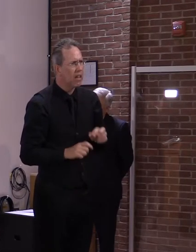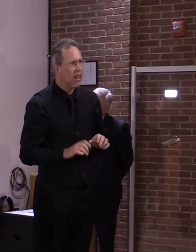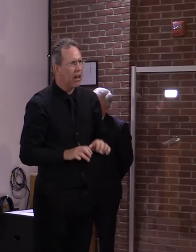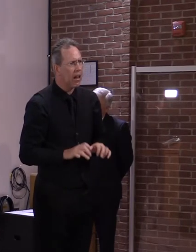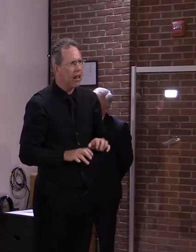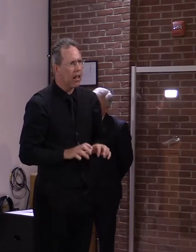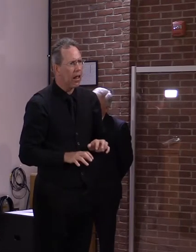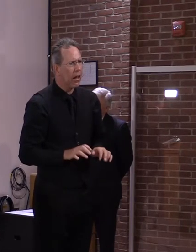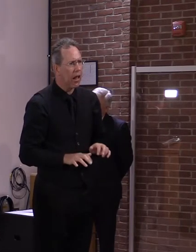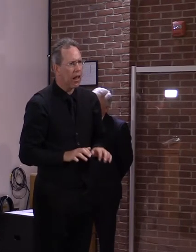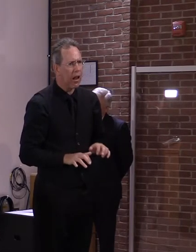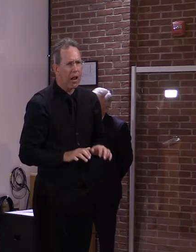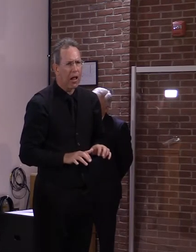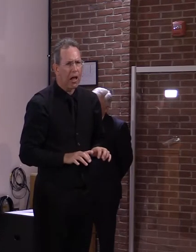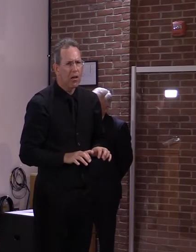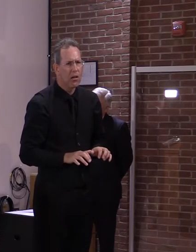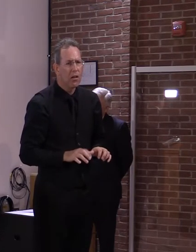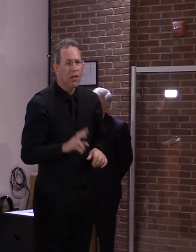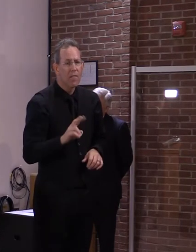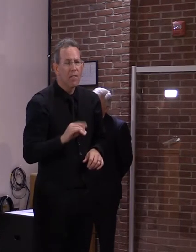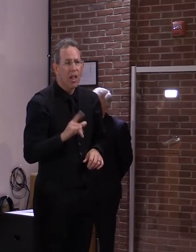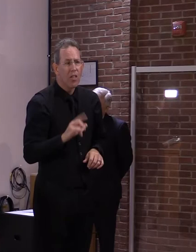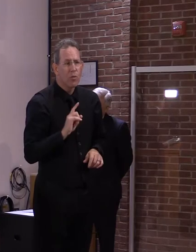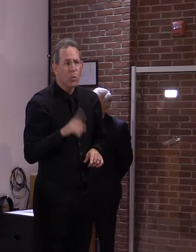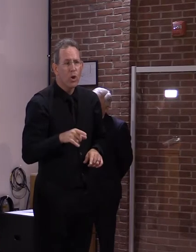Lisa Loomis.